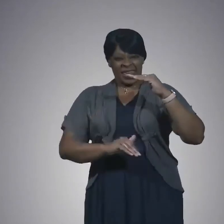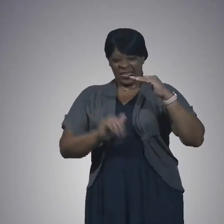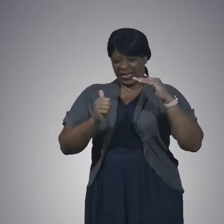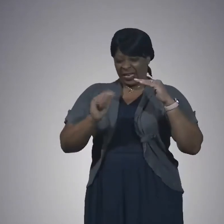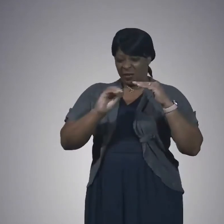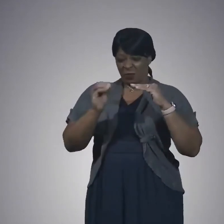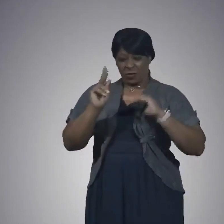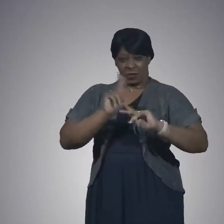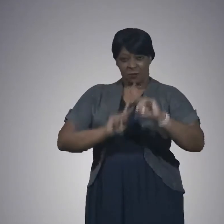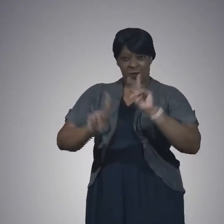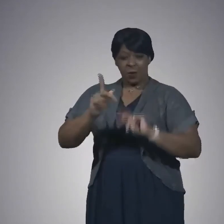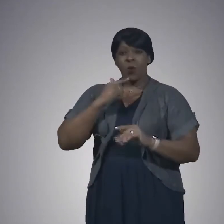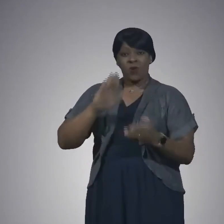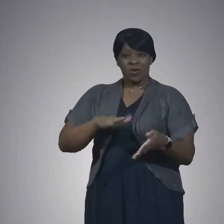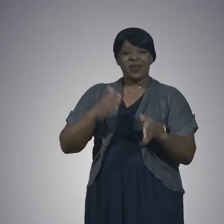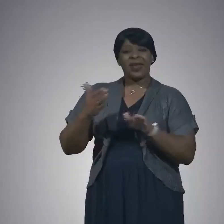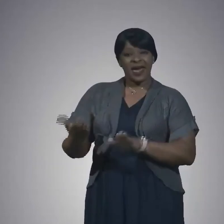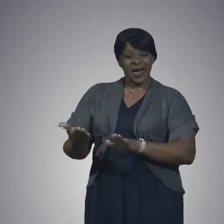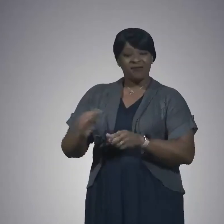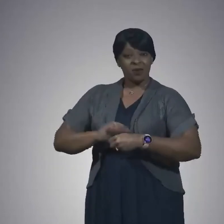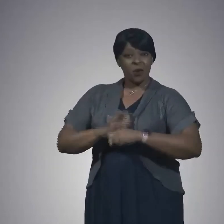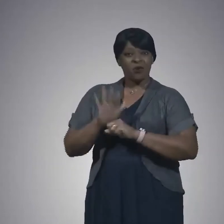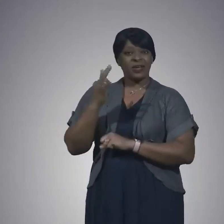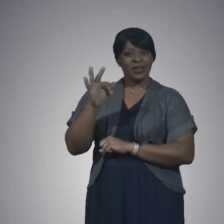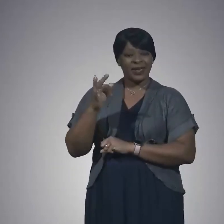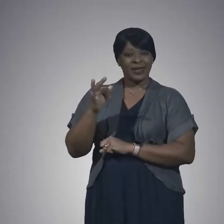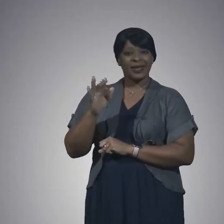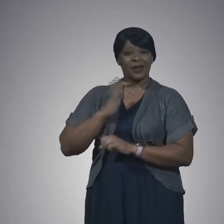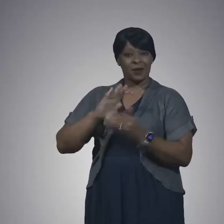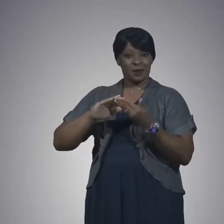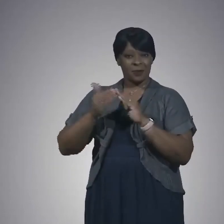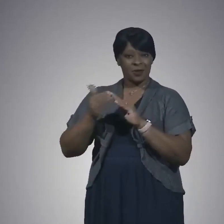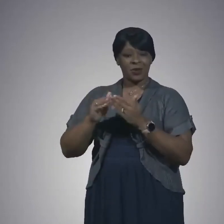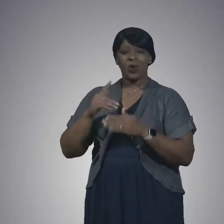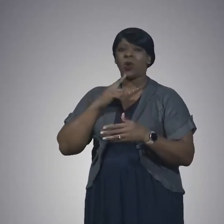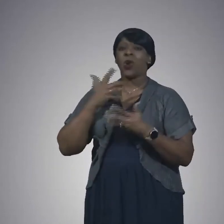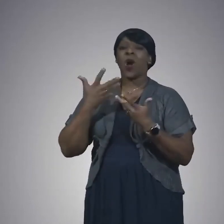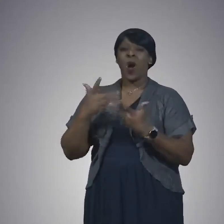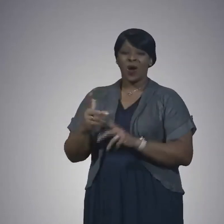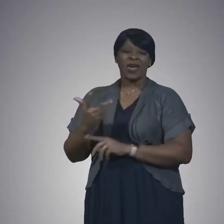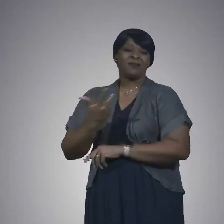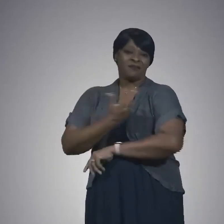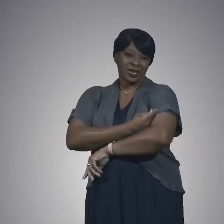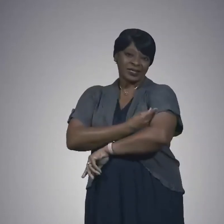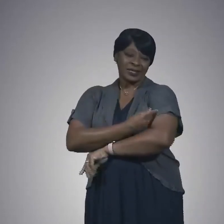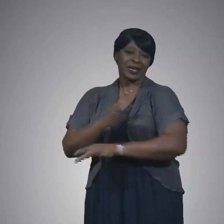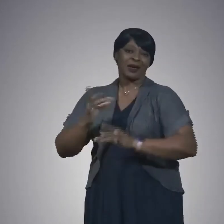of the people who died of COVID-19 in our community who had breakthrough cases.